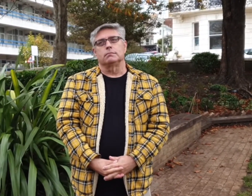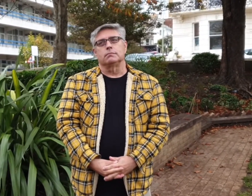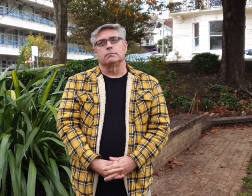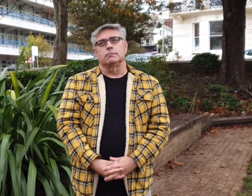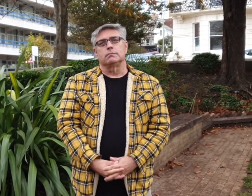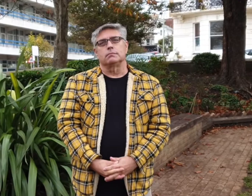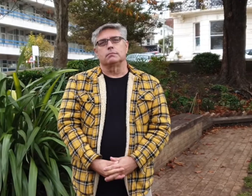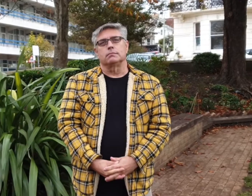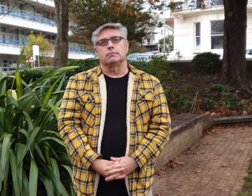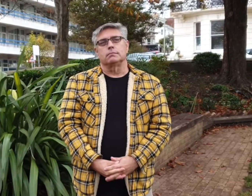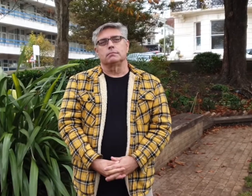much more difficult than I thought it would.